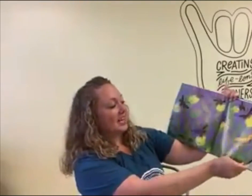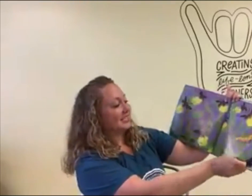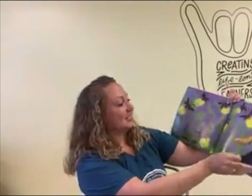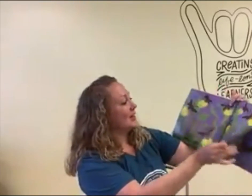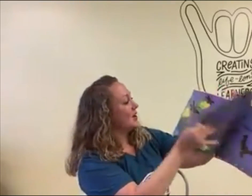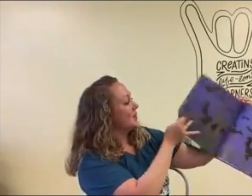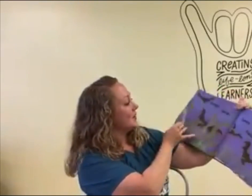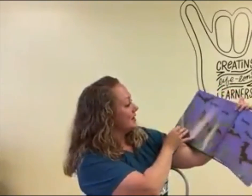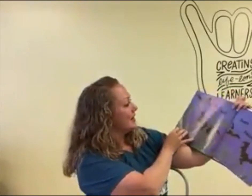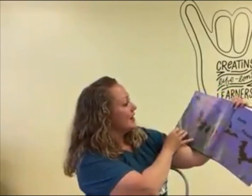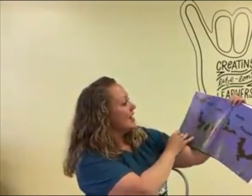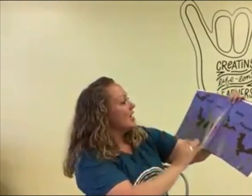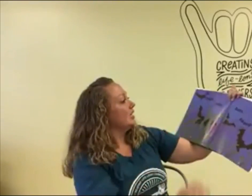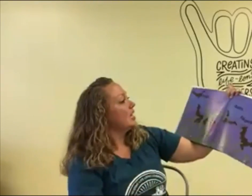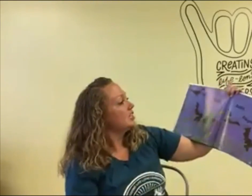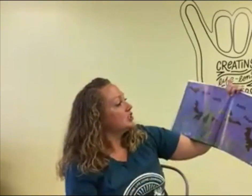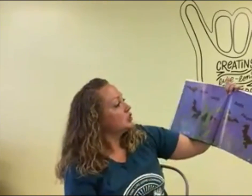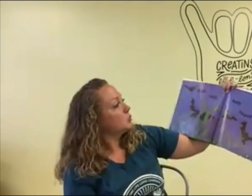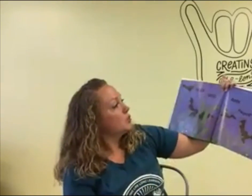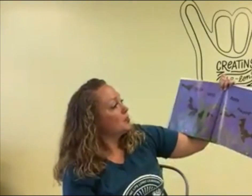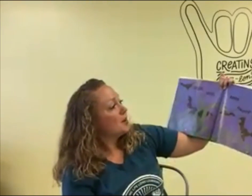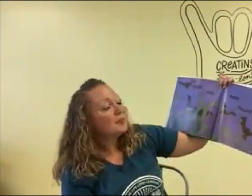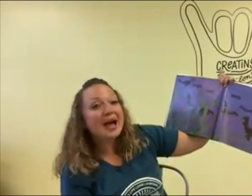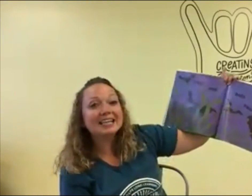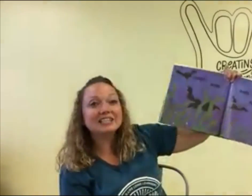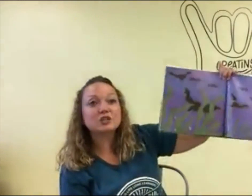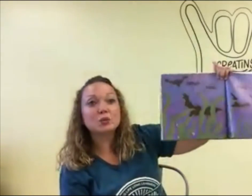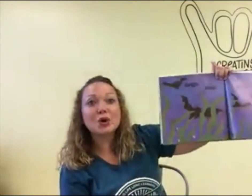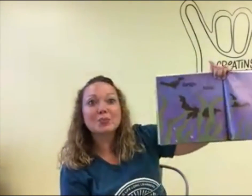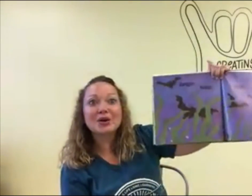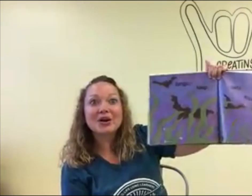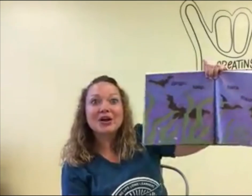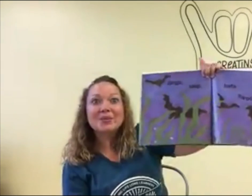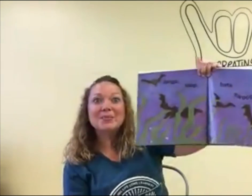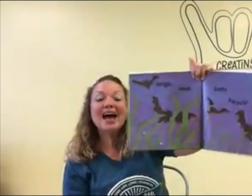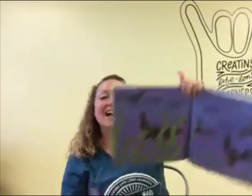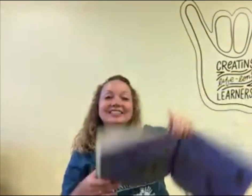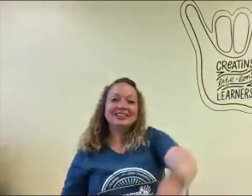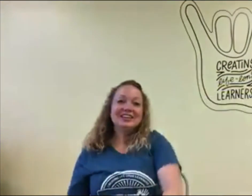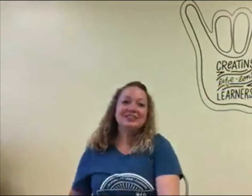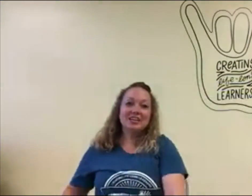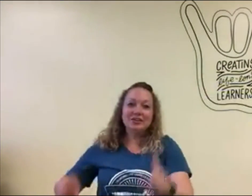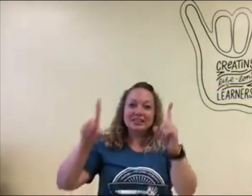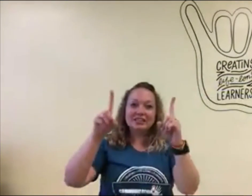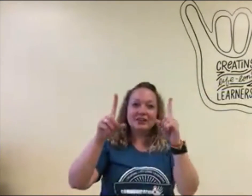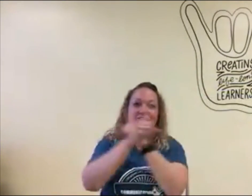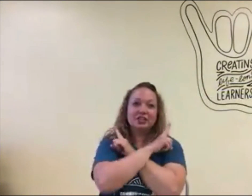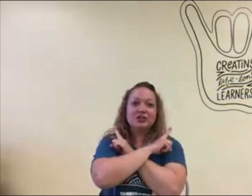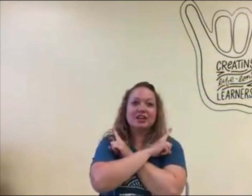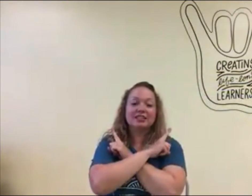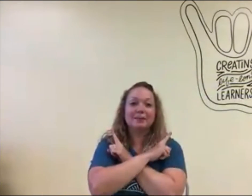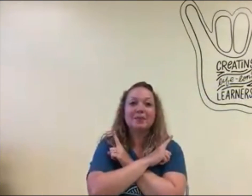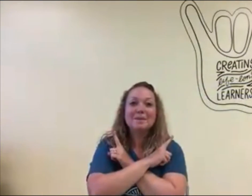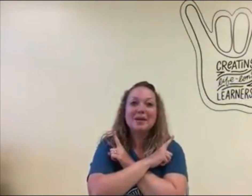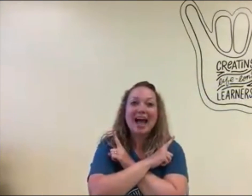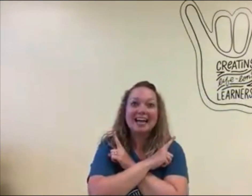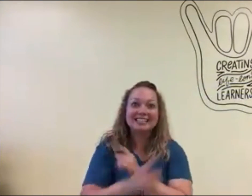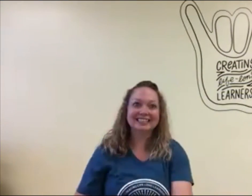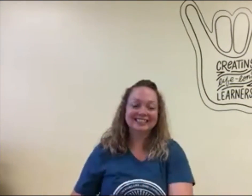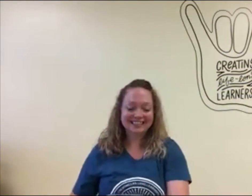glow. Lunge, swoop, bat, swoop. Bats, you take your index fingers and you cross them. Bat.